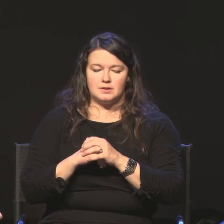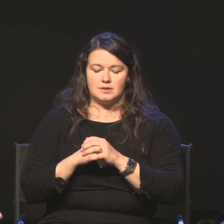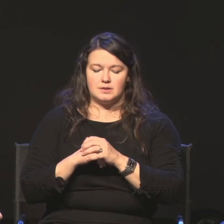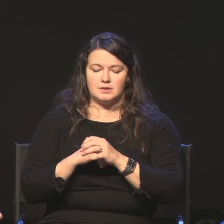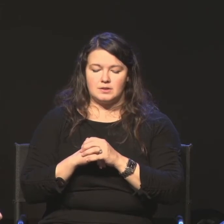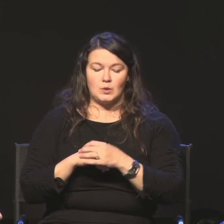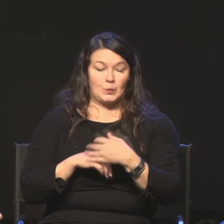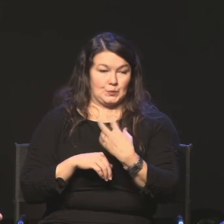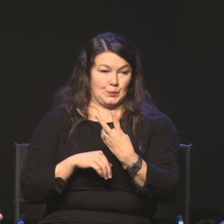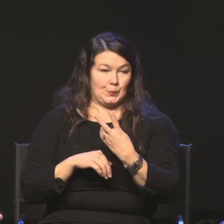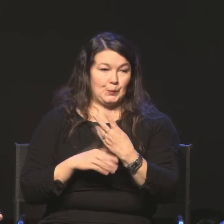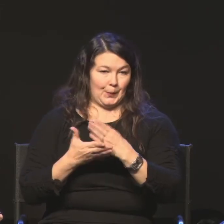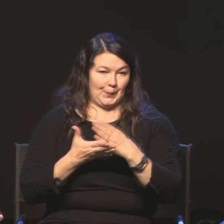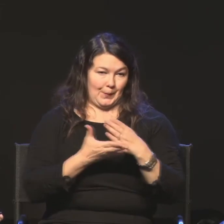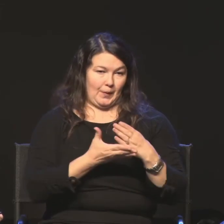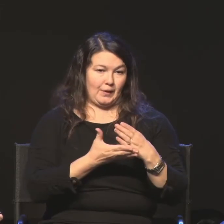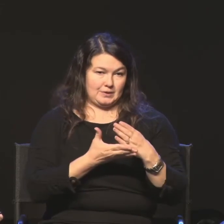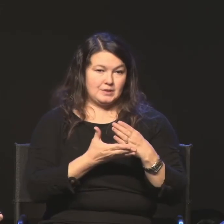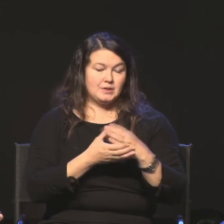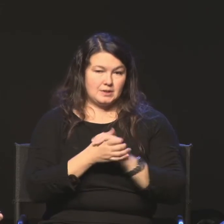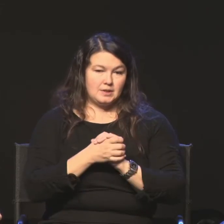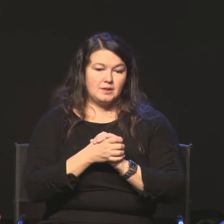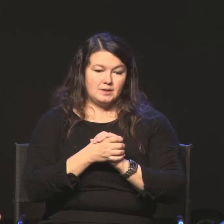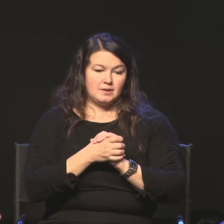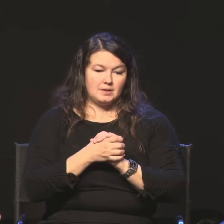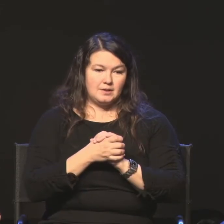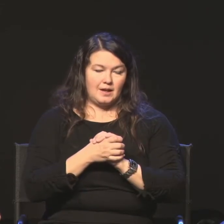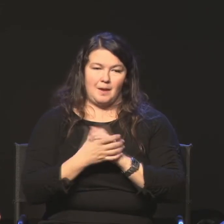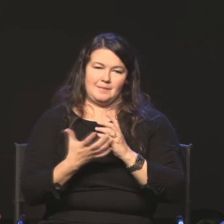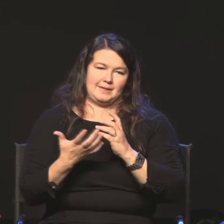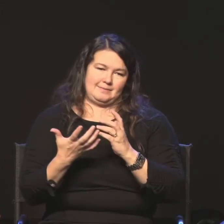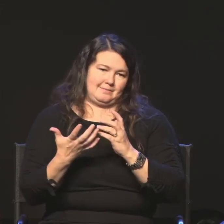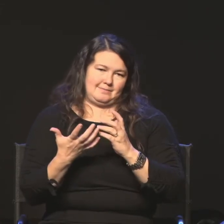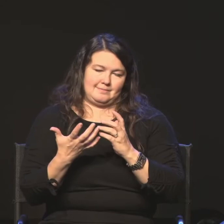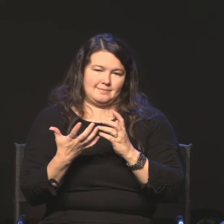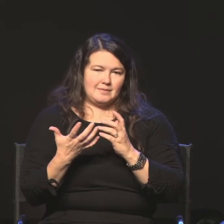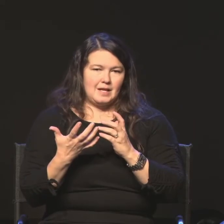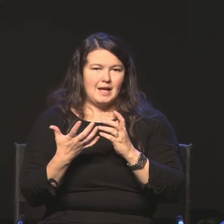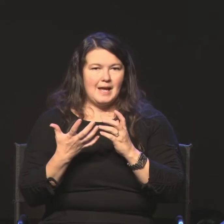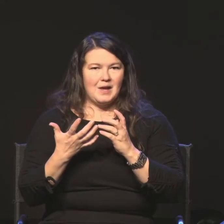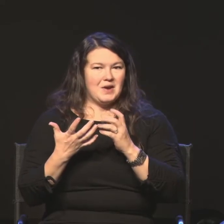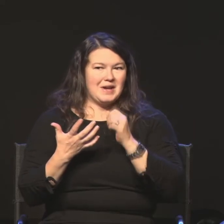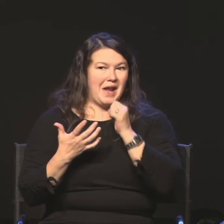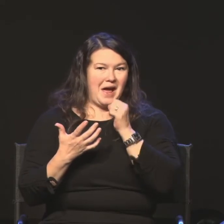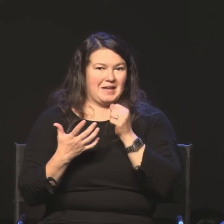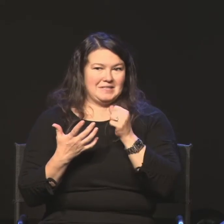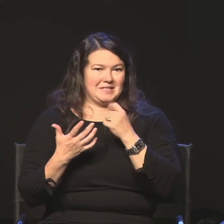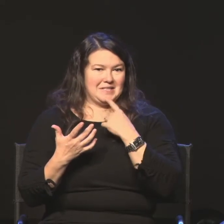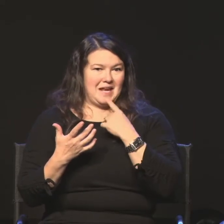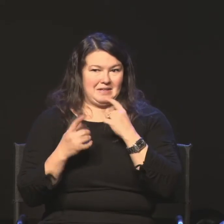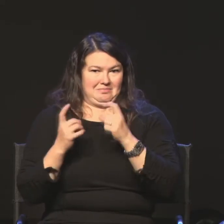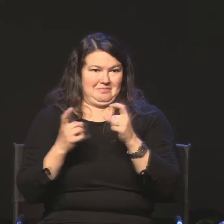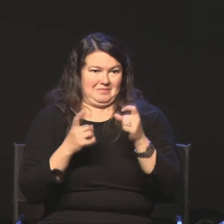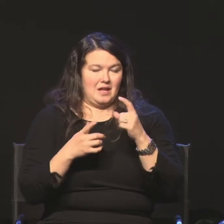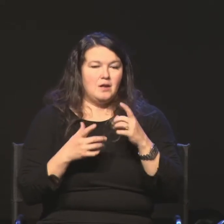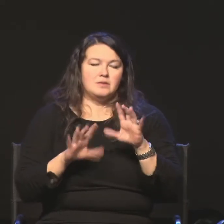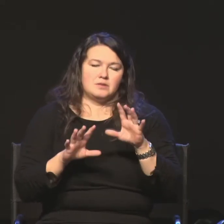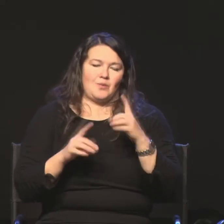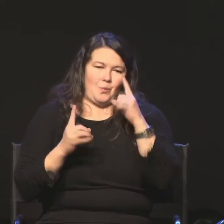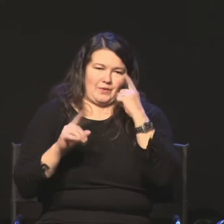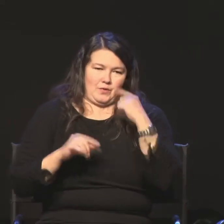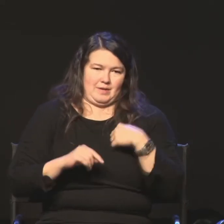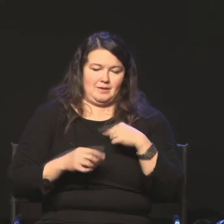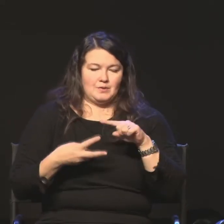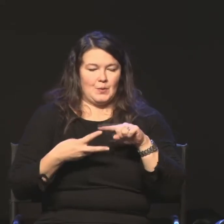it's two parts for me, and this isn't prescriptive. This is just what works. A lot of people, I think, would say